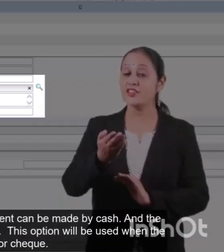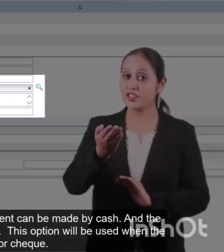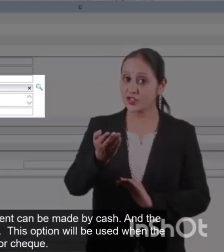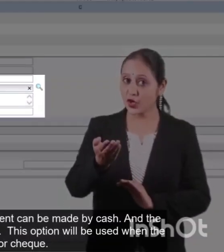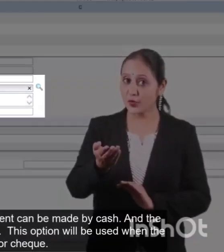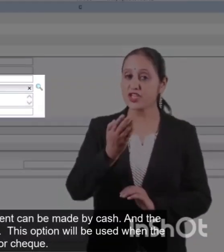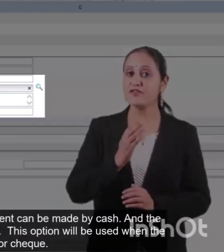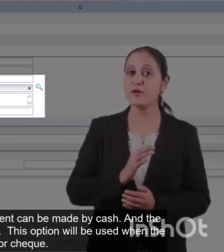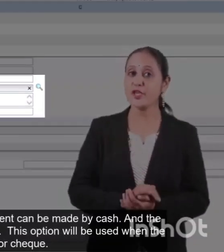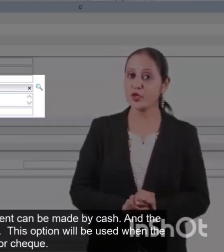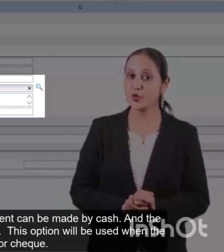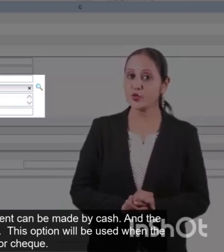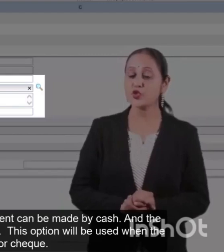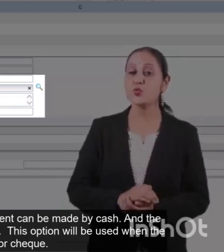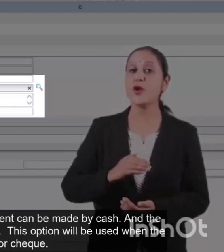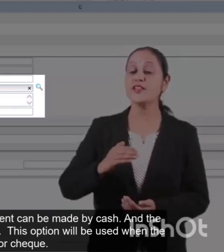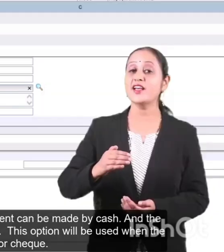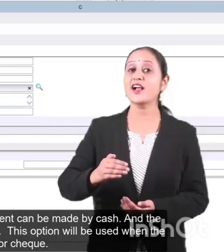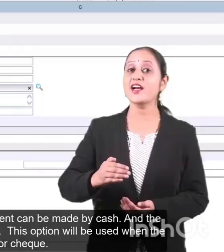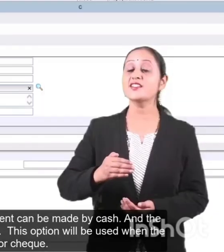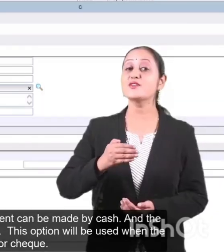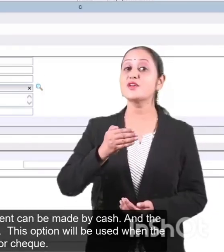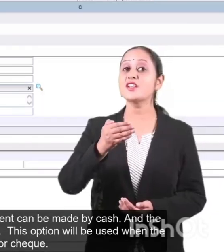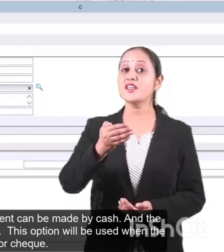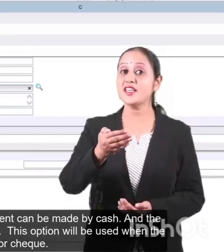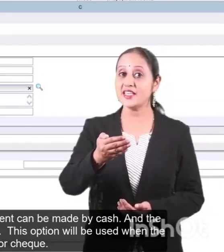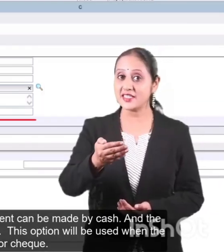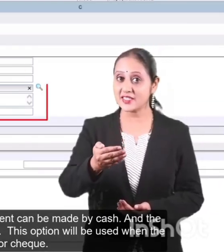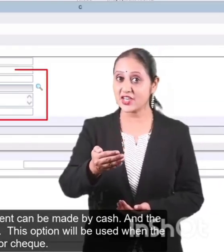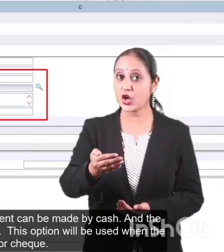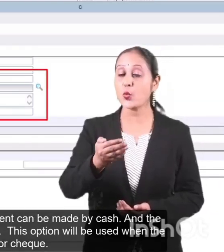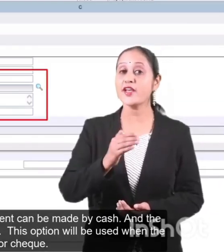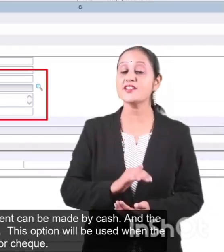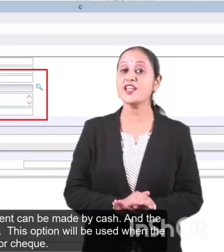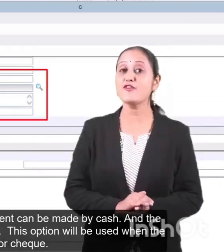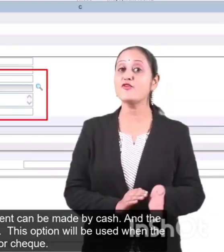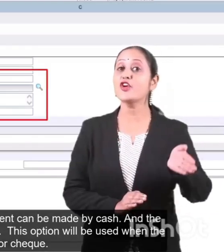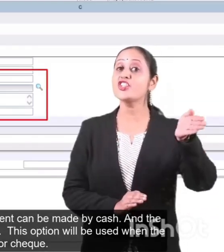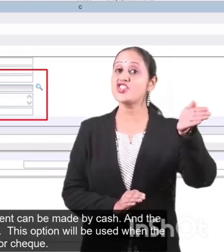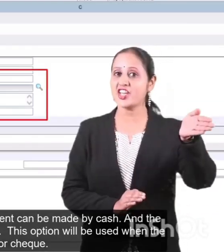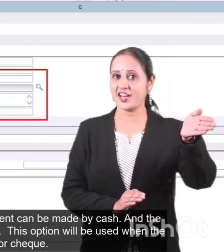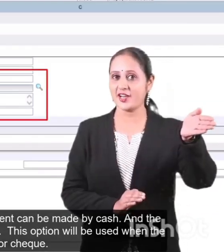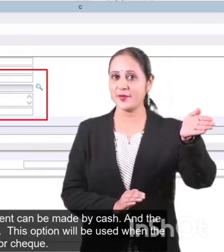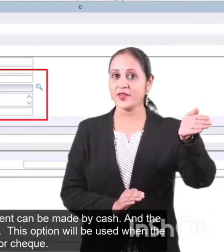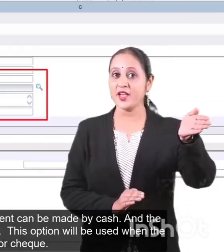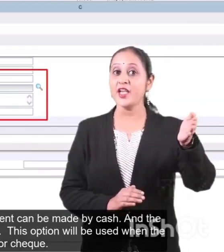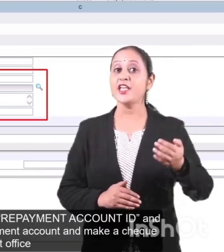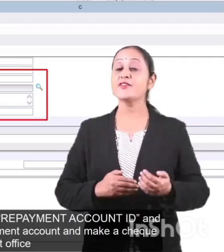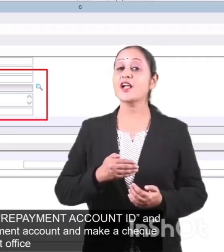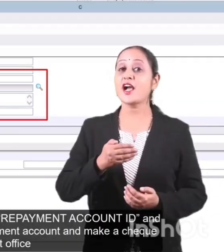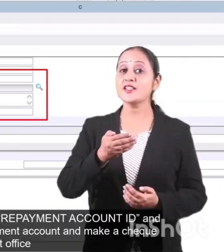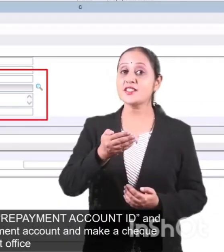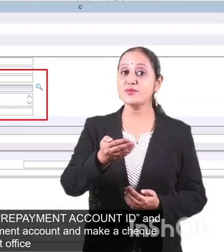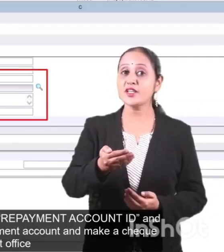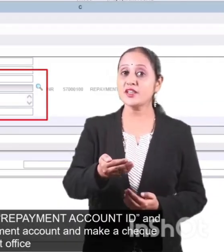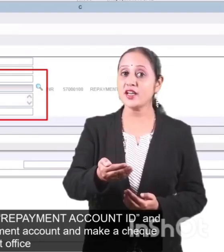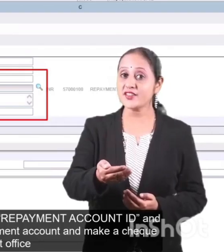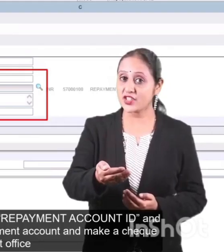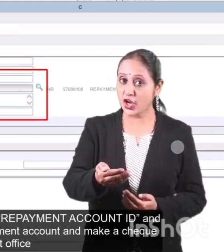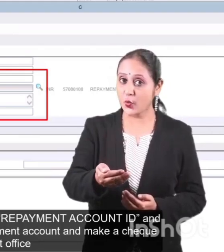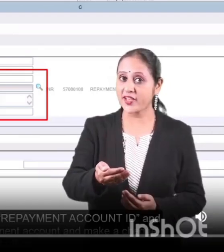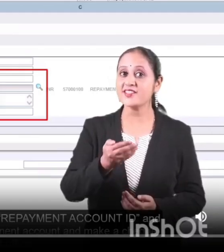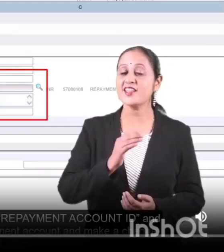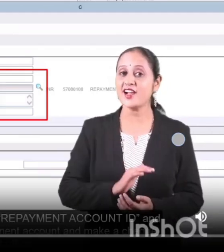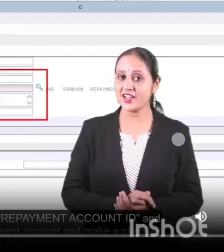account only. This option will be used when the customer is requesting for a check. If